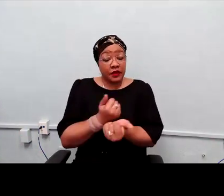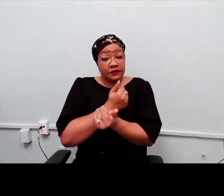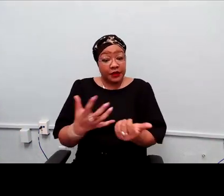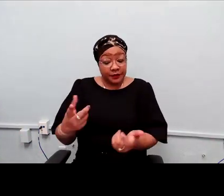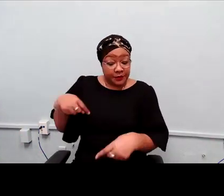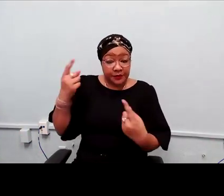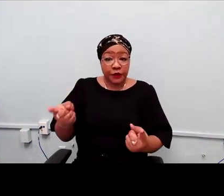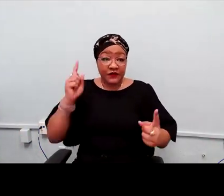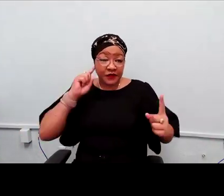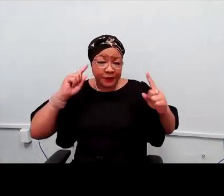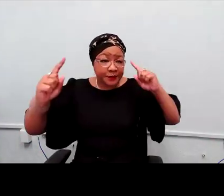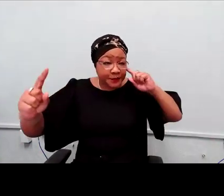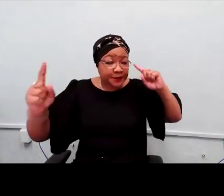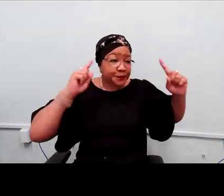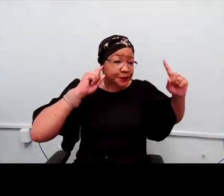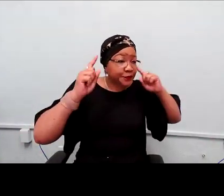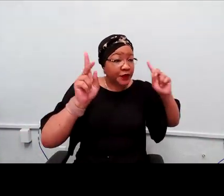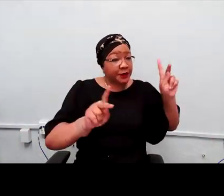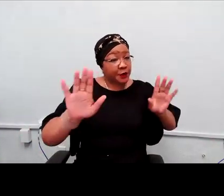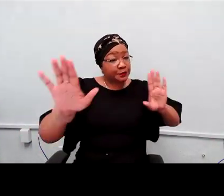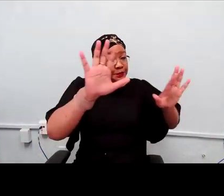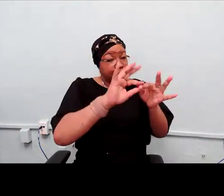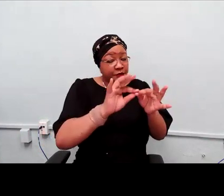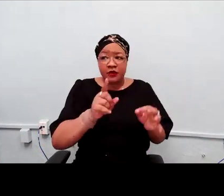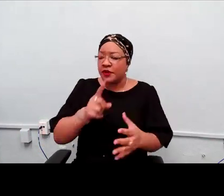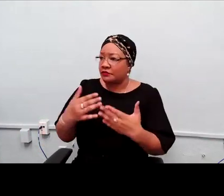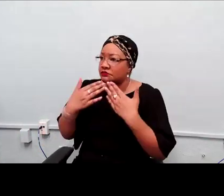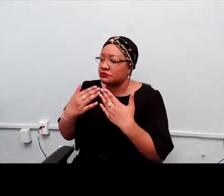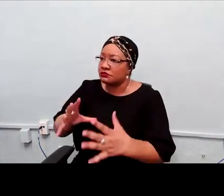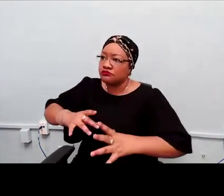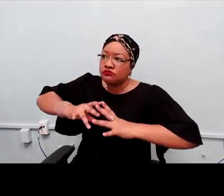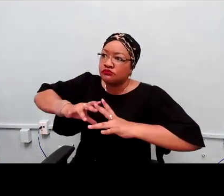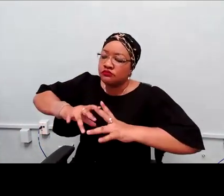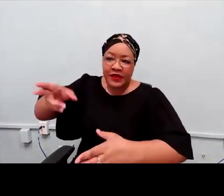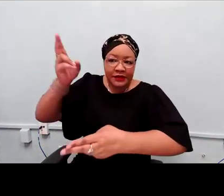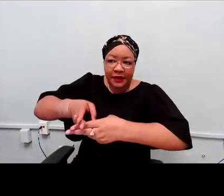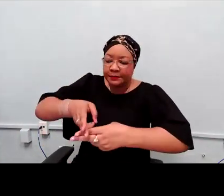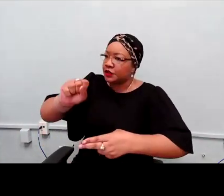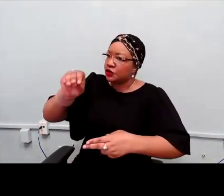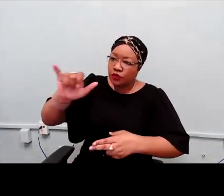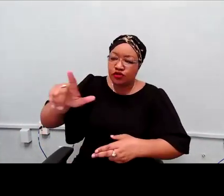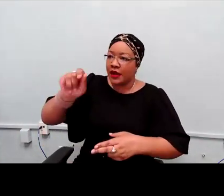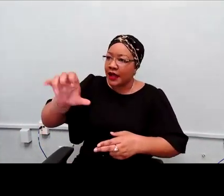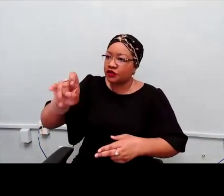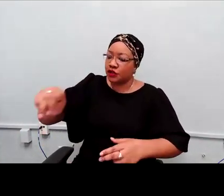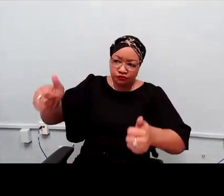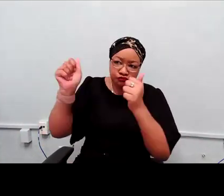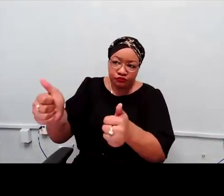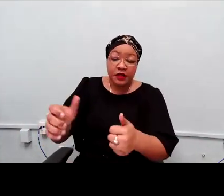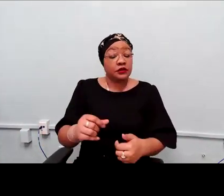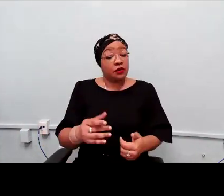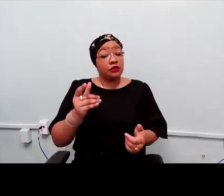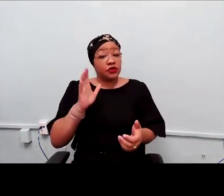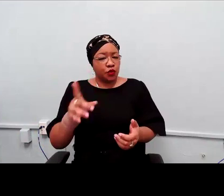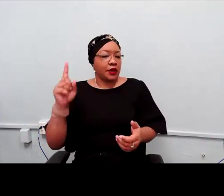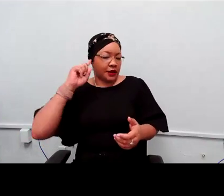folks, there's a lot of gratitude about that. So I can talk more about that. So some of the key things you'll hear me talk